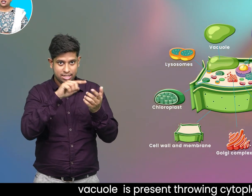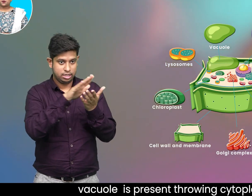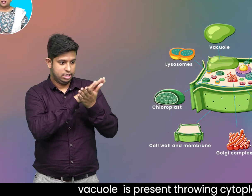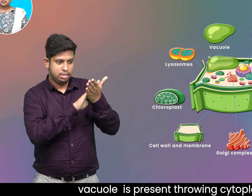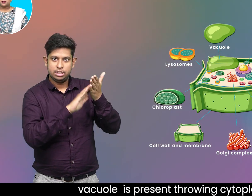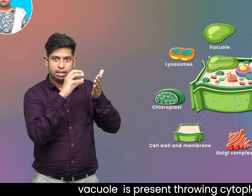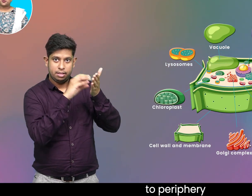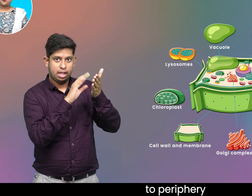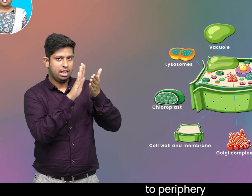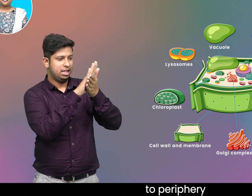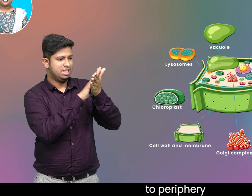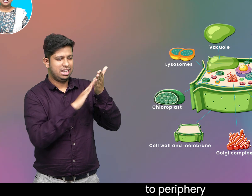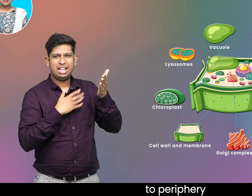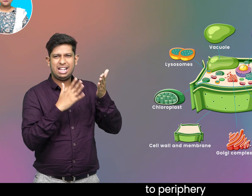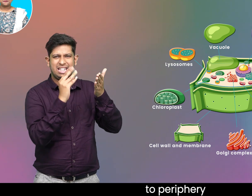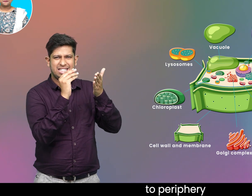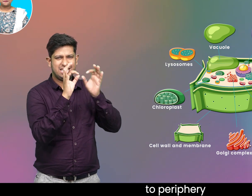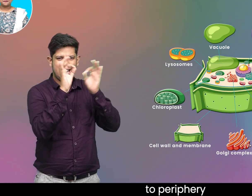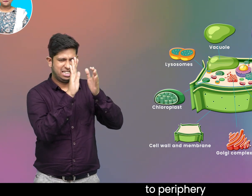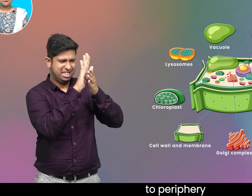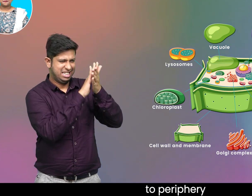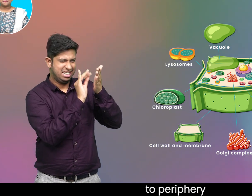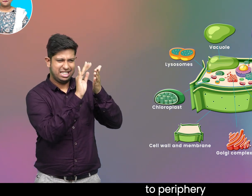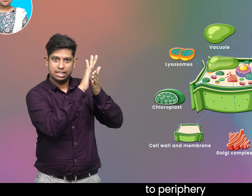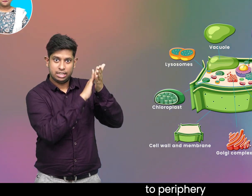throwing cytoplasm to periphery.